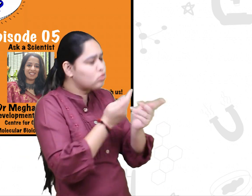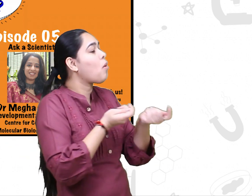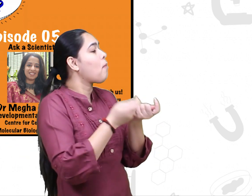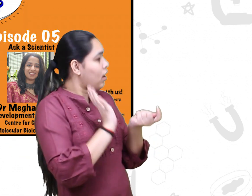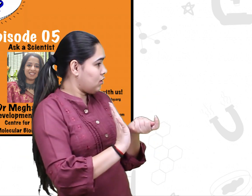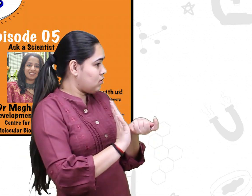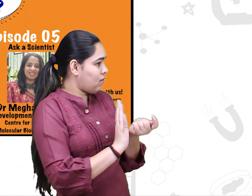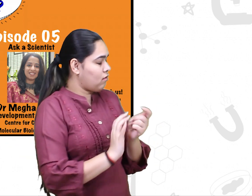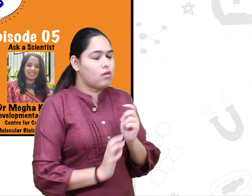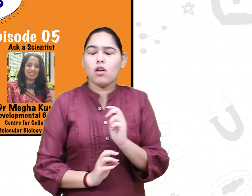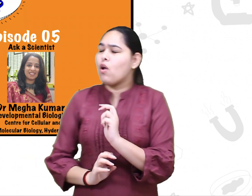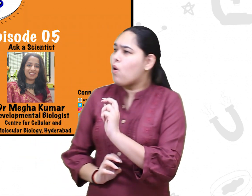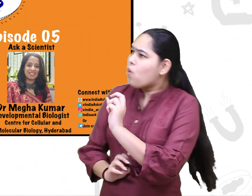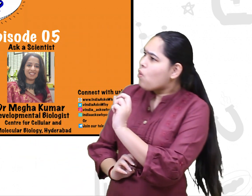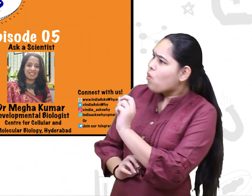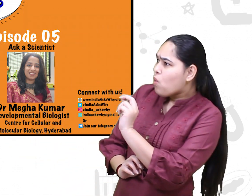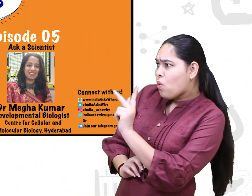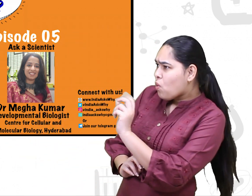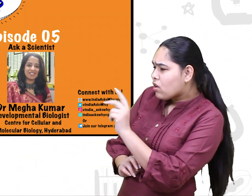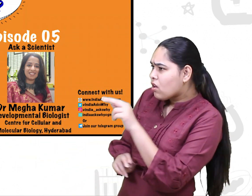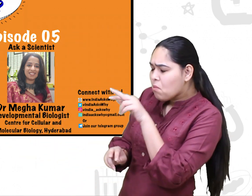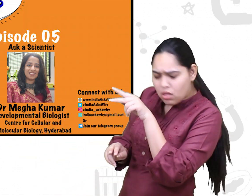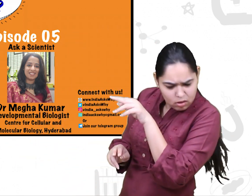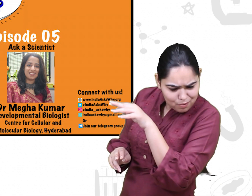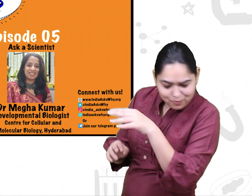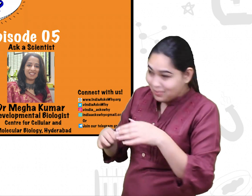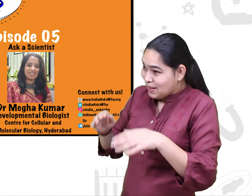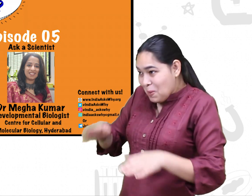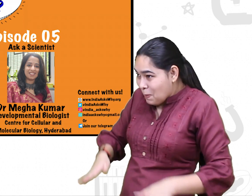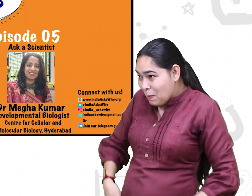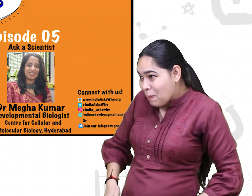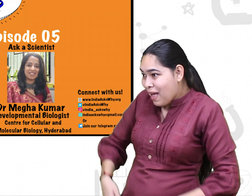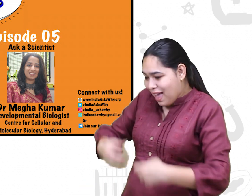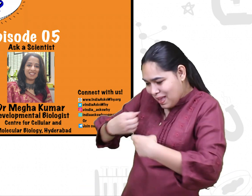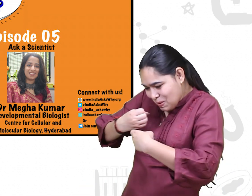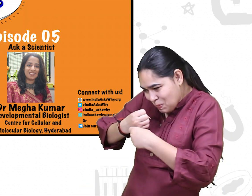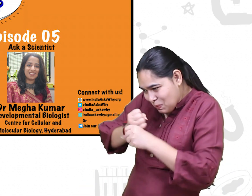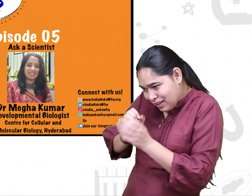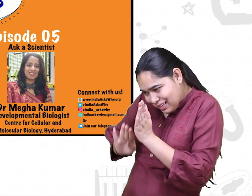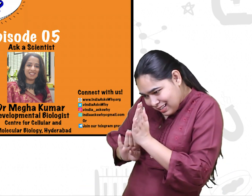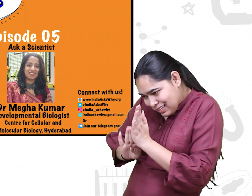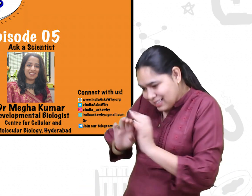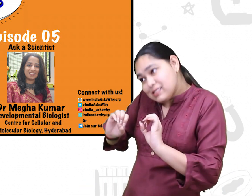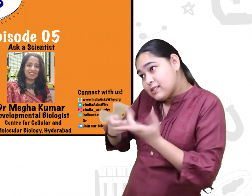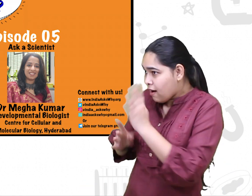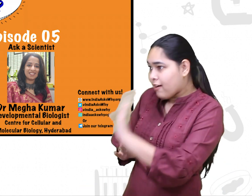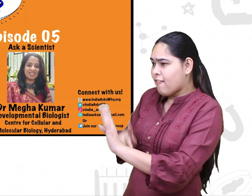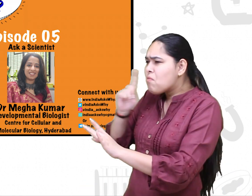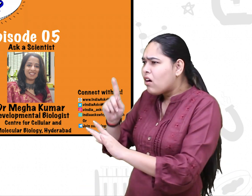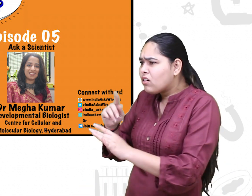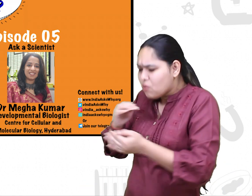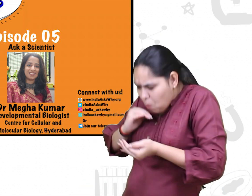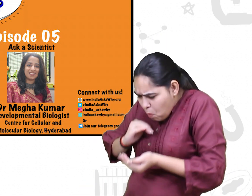the leg and so on and so forth. And then there is also a regulator gene that controls